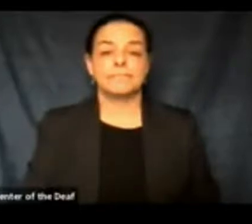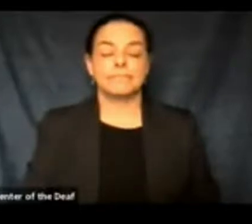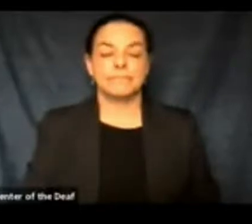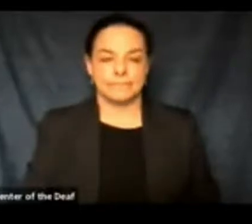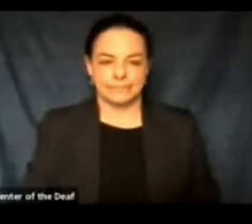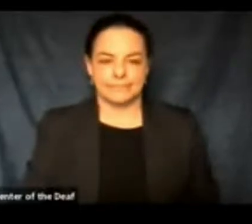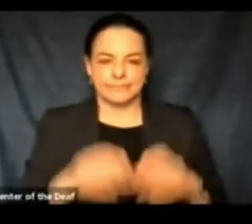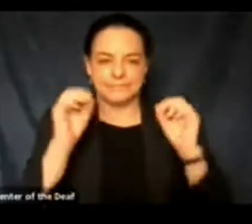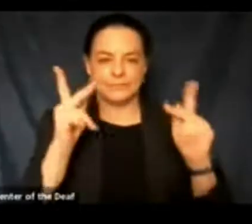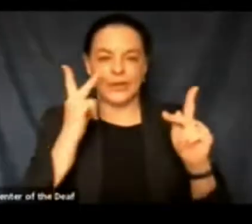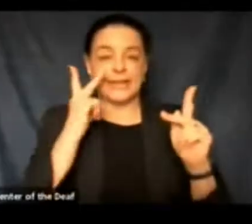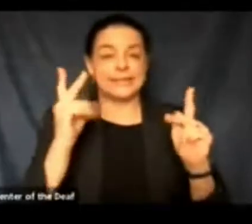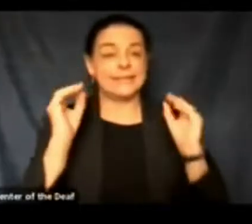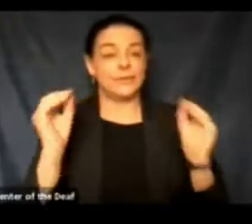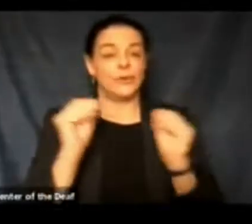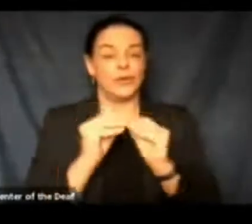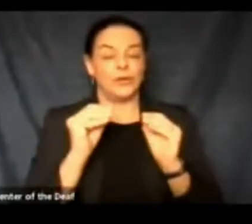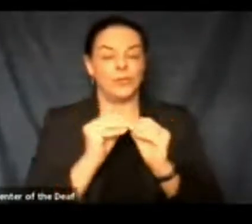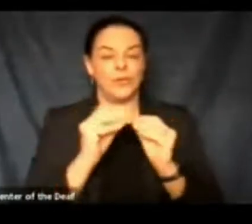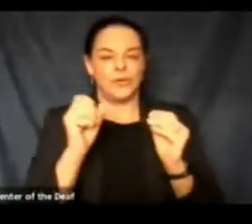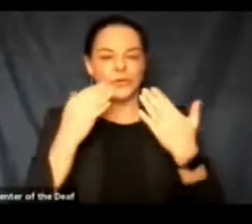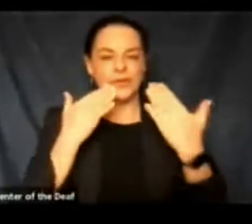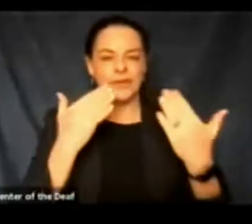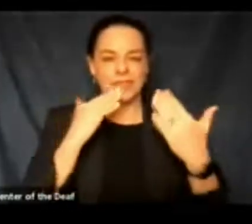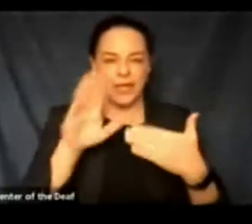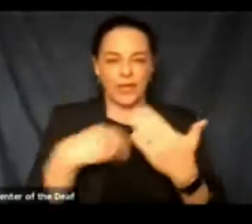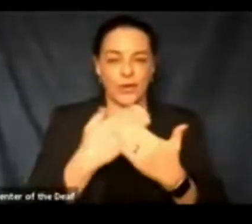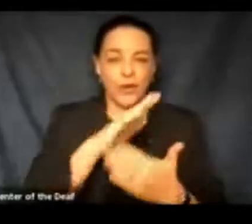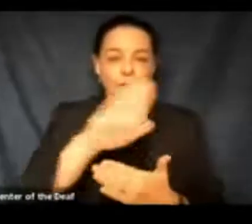All right, I'm not seeing any others come in, so thank you all for your